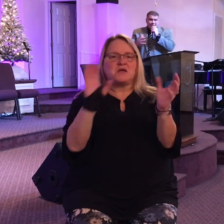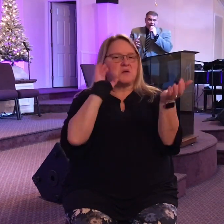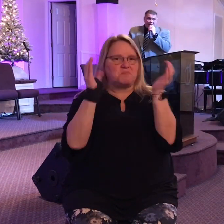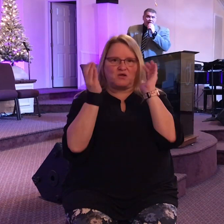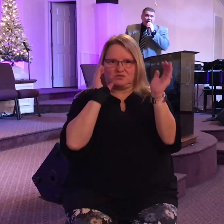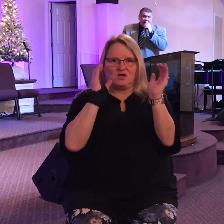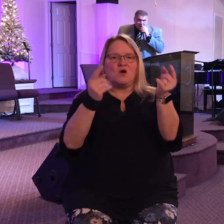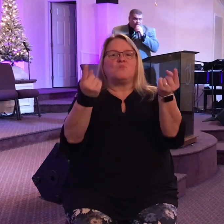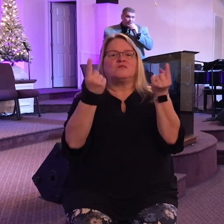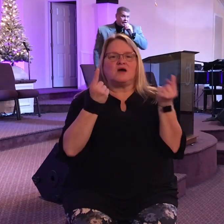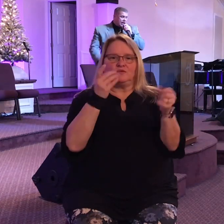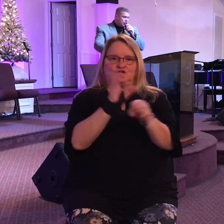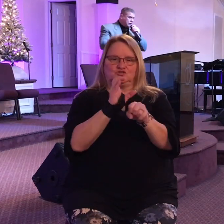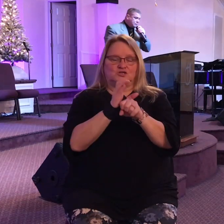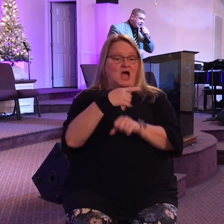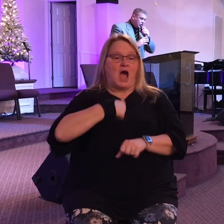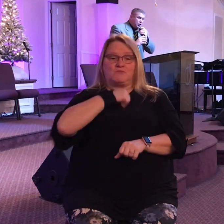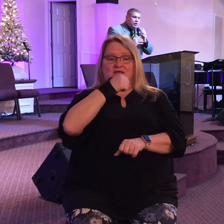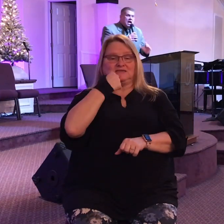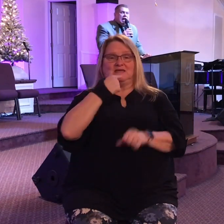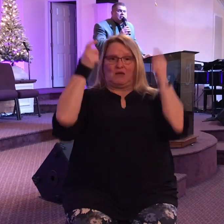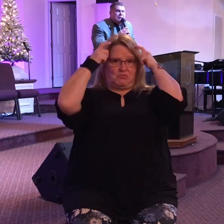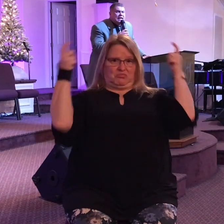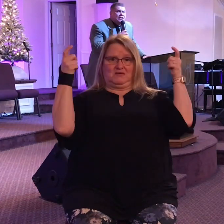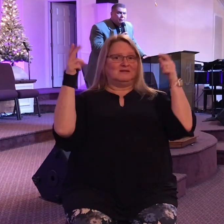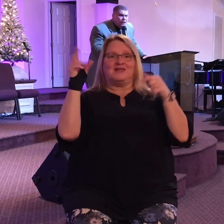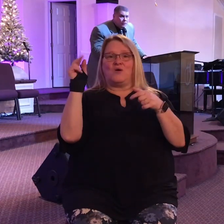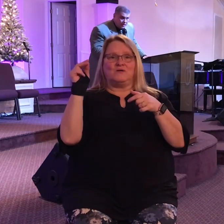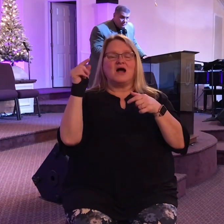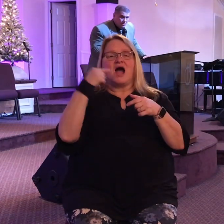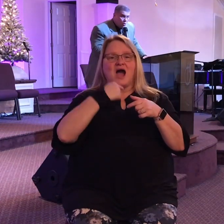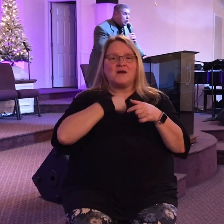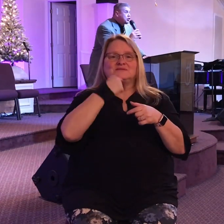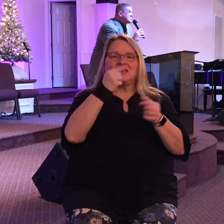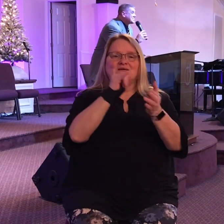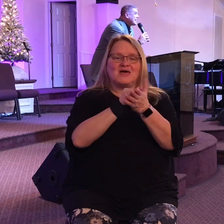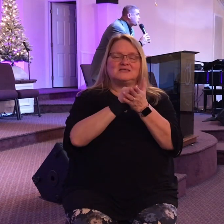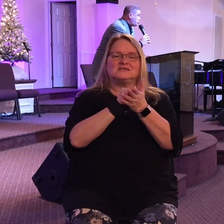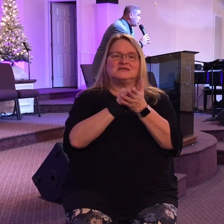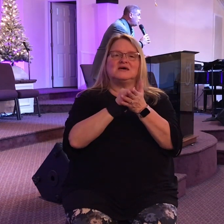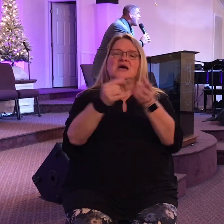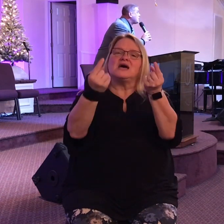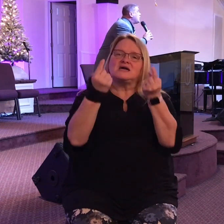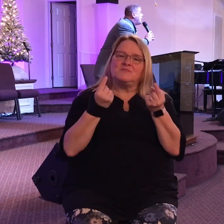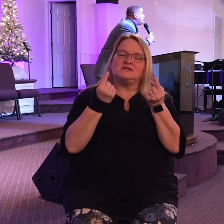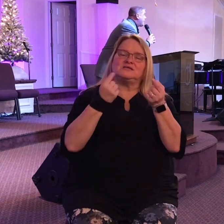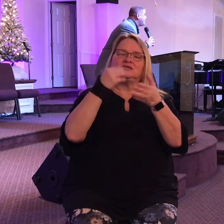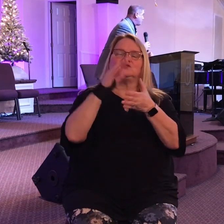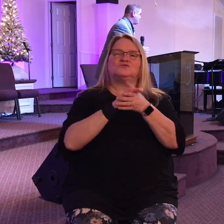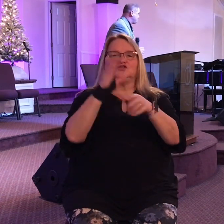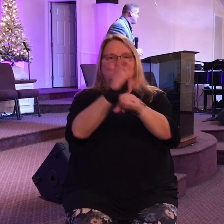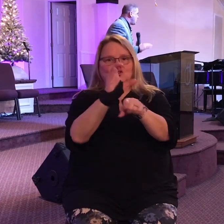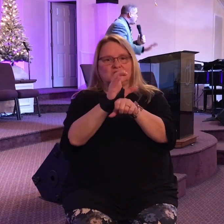And I'm not saying that arrogantly. Here's what I'm teaching you. It's being in the building where Jesus teaches you to love